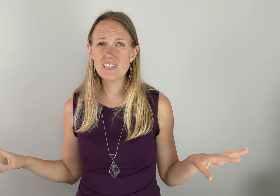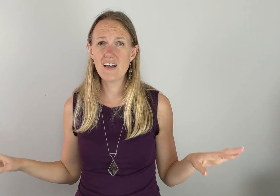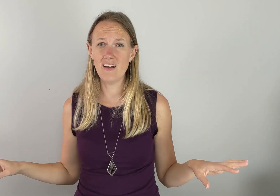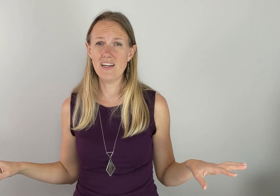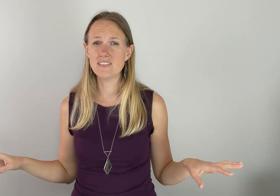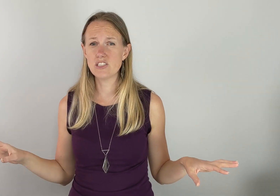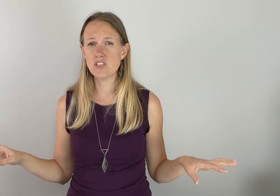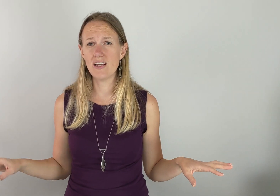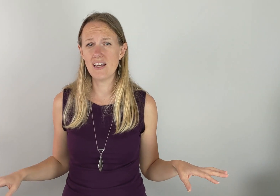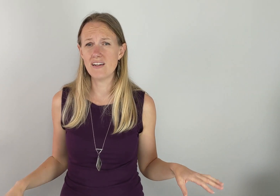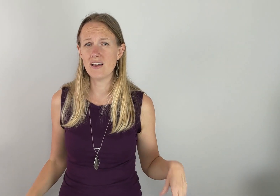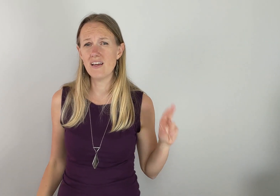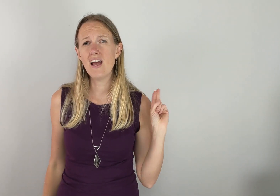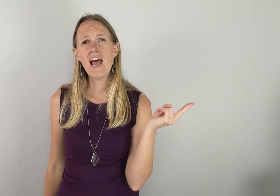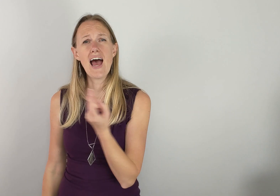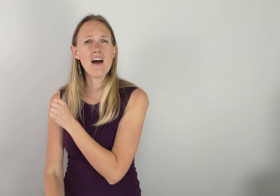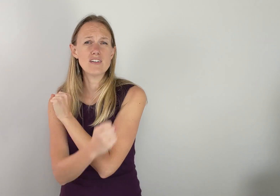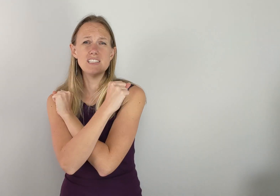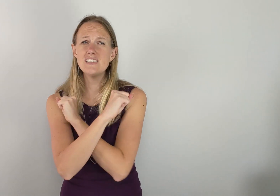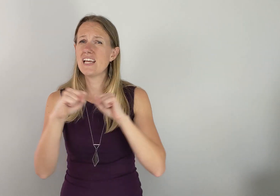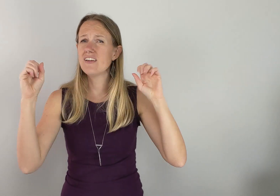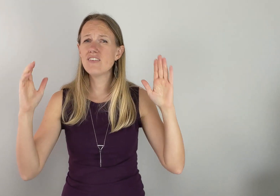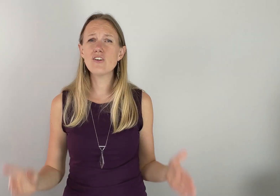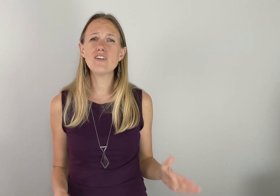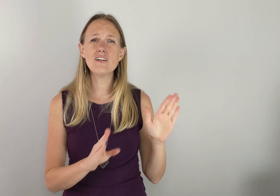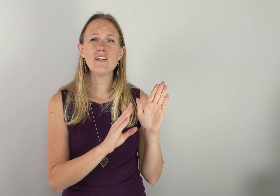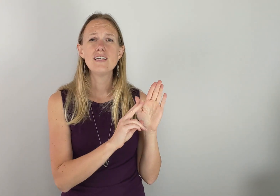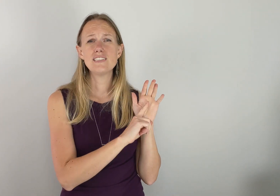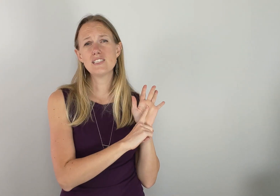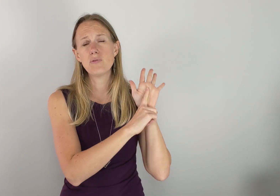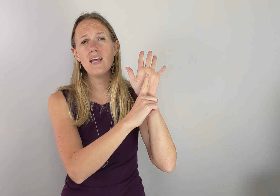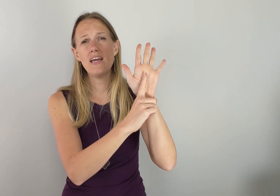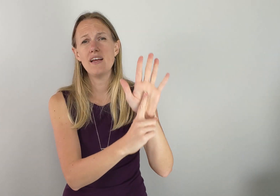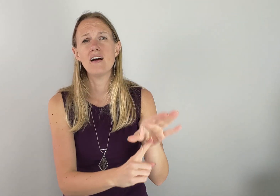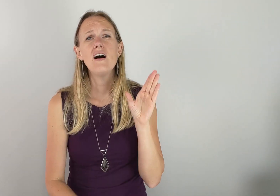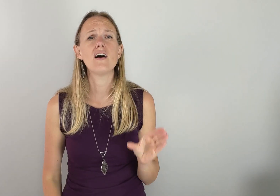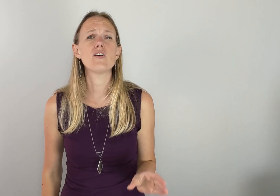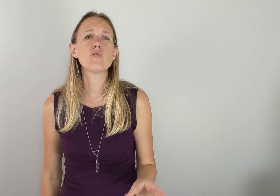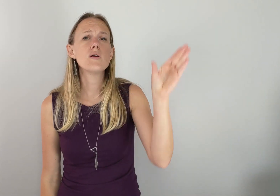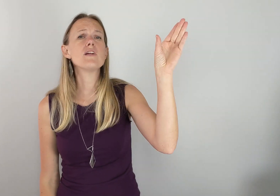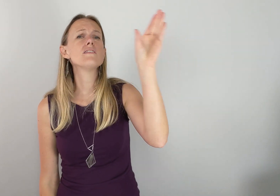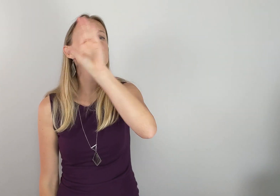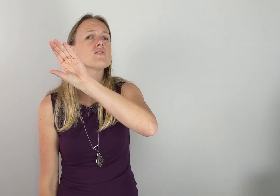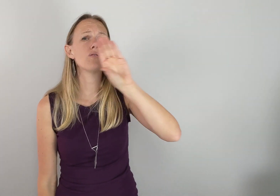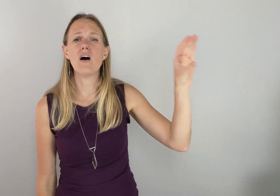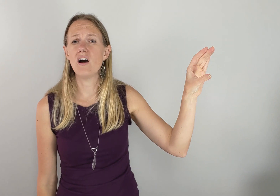sad lines. Let's try it again, okay? Our Savior displayed on a criminal's